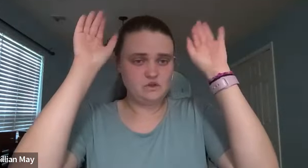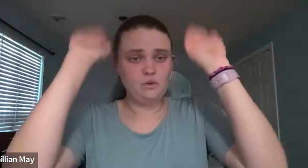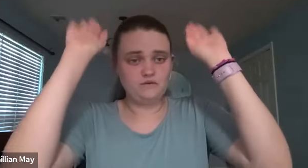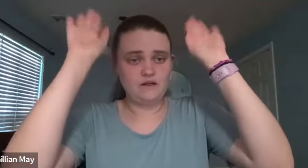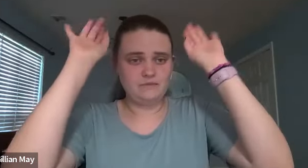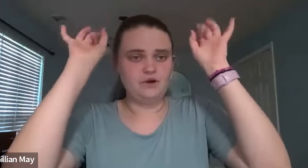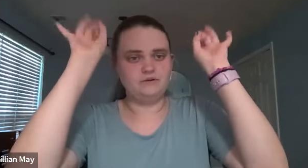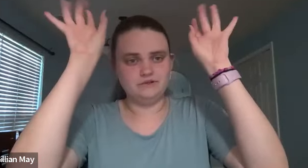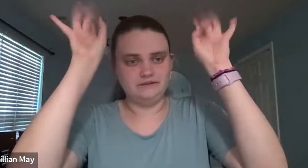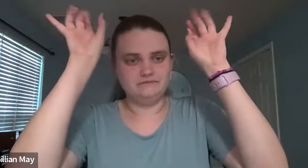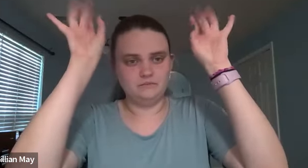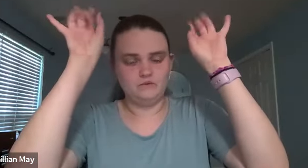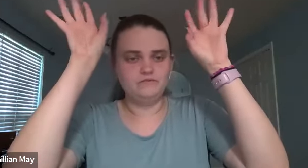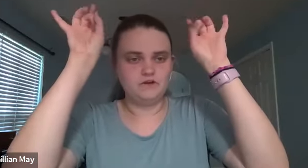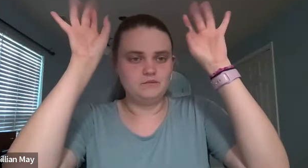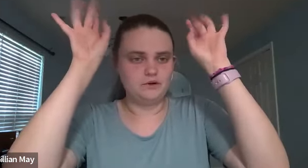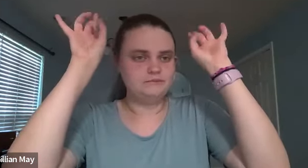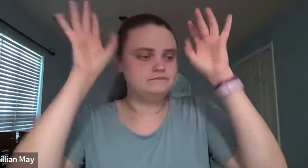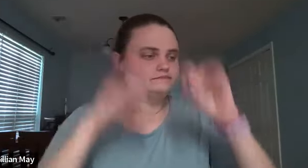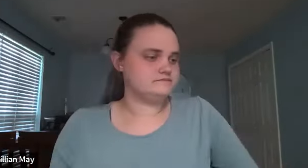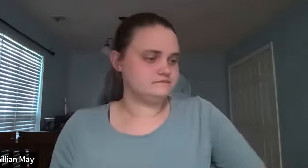or volleyball, but really more volleyball.